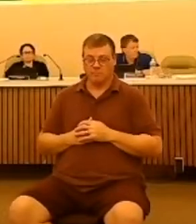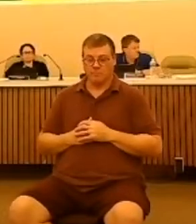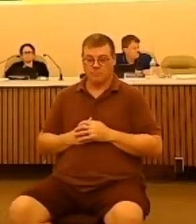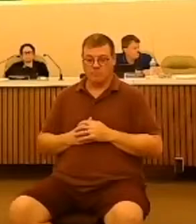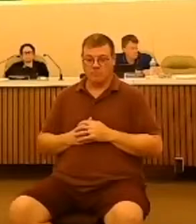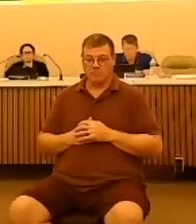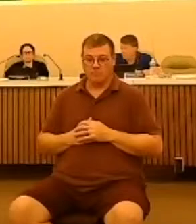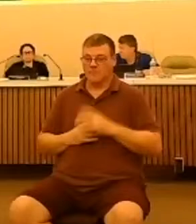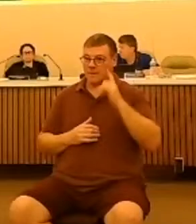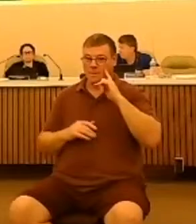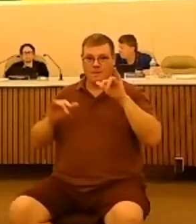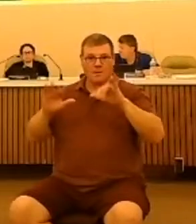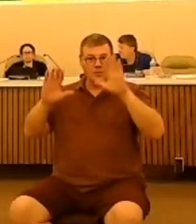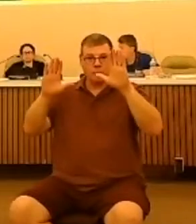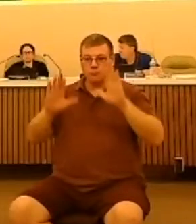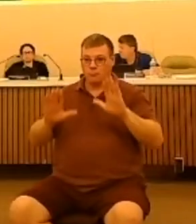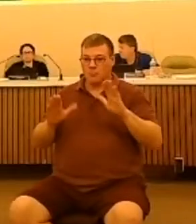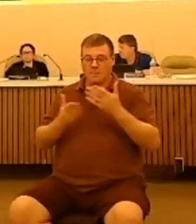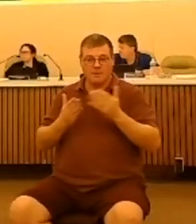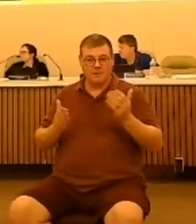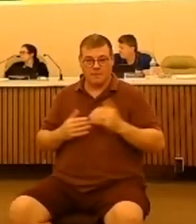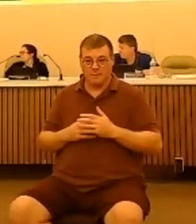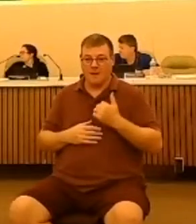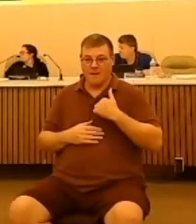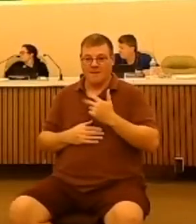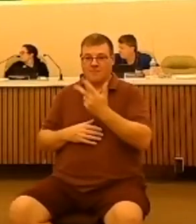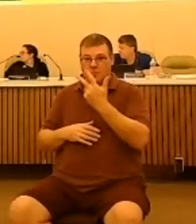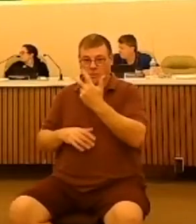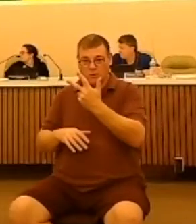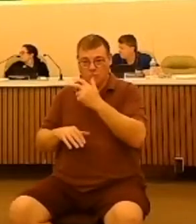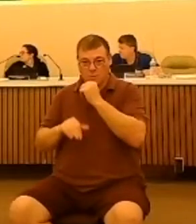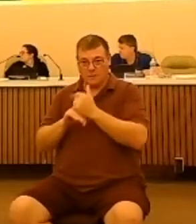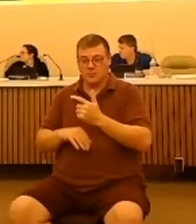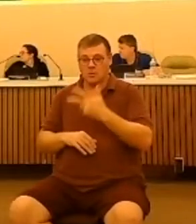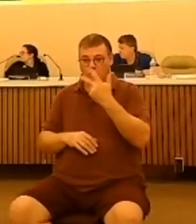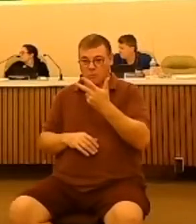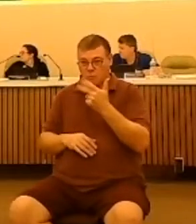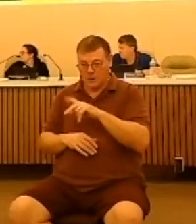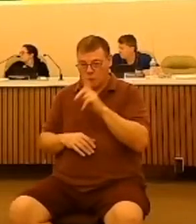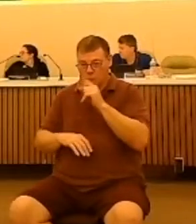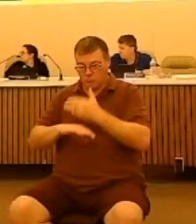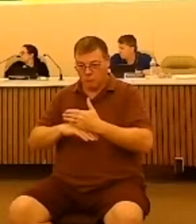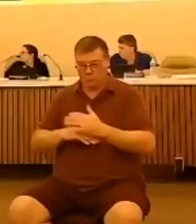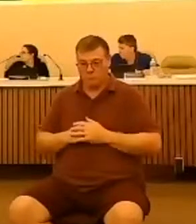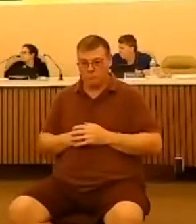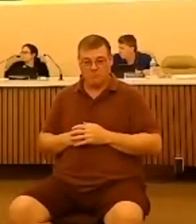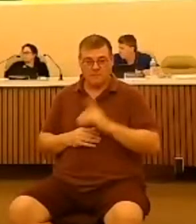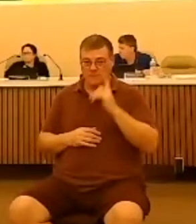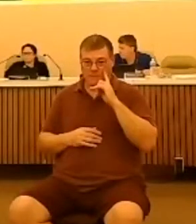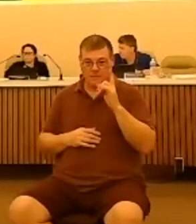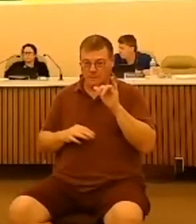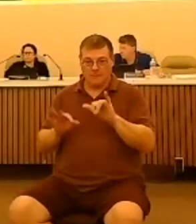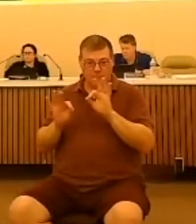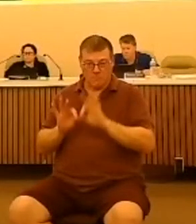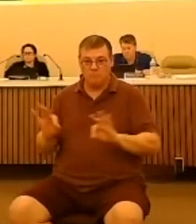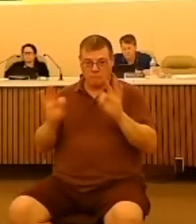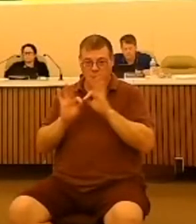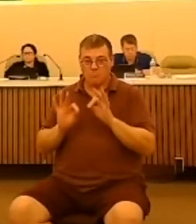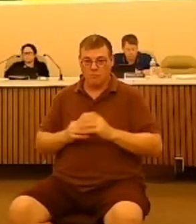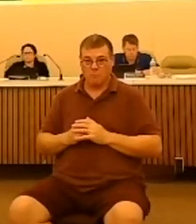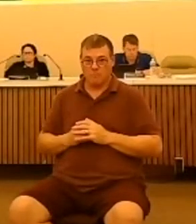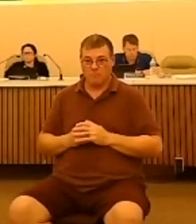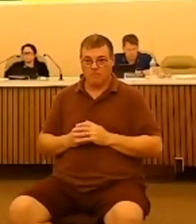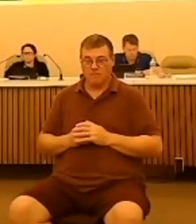I just think it's a great thing that we're doing this. I have 3 sisters. I have 3 granddaughters. I just think it's really important that we